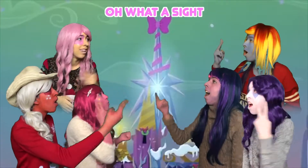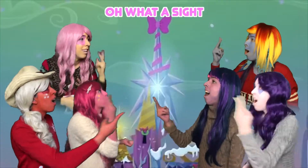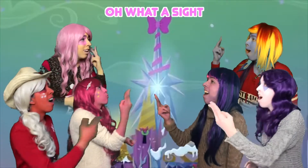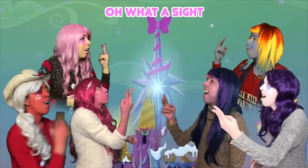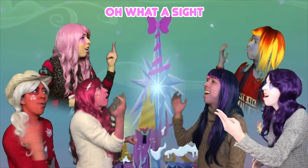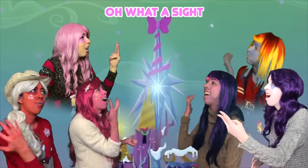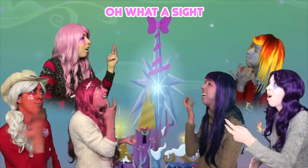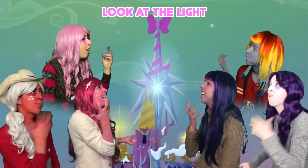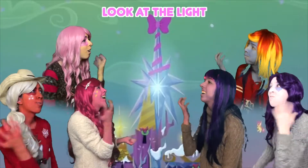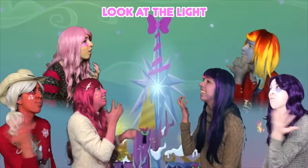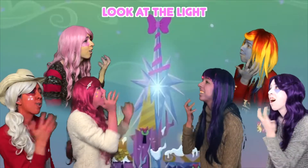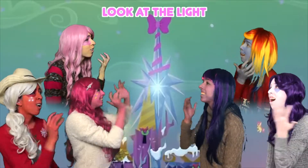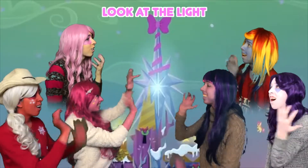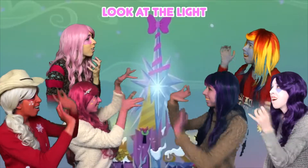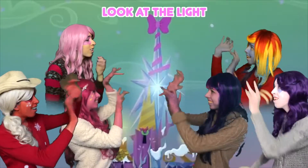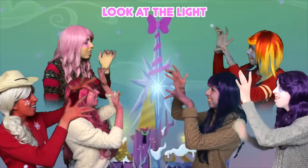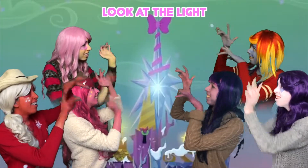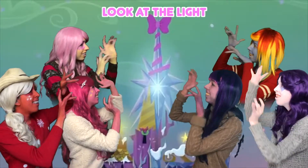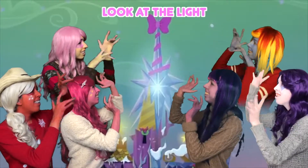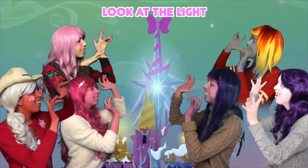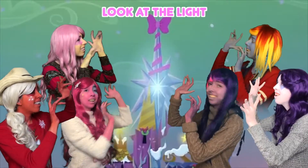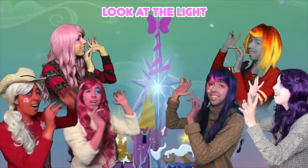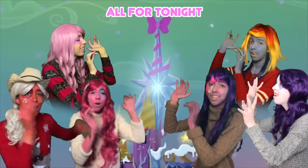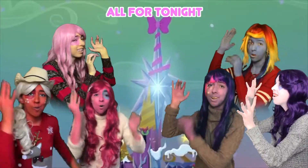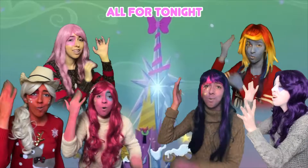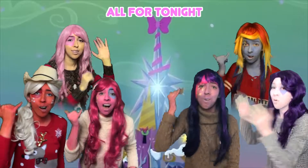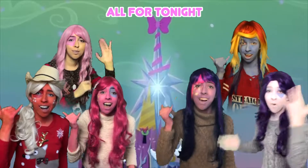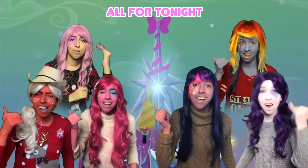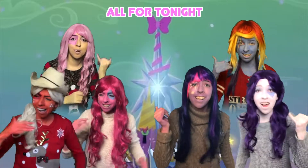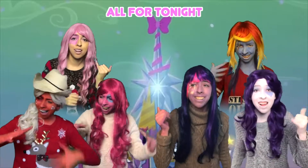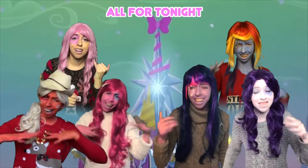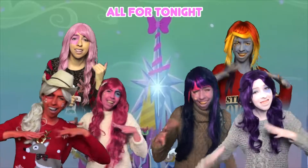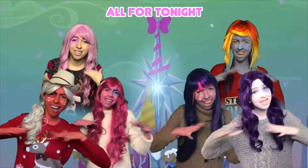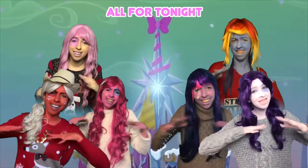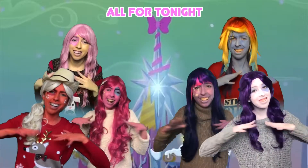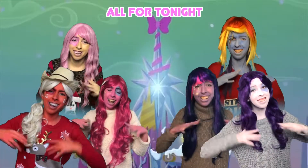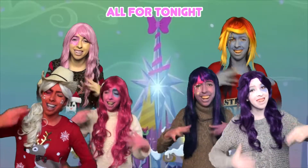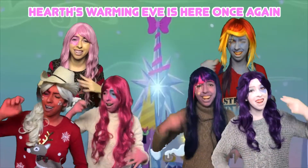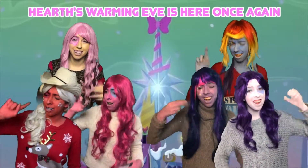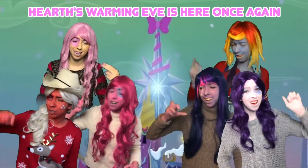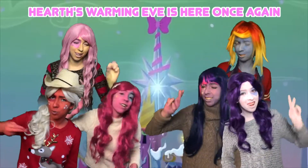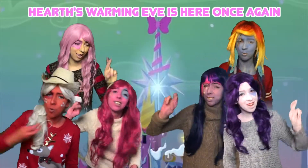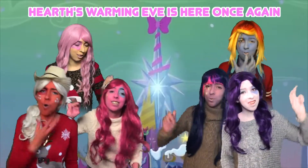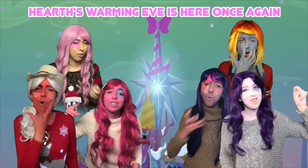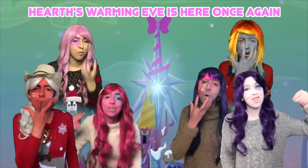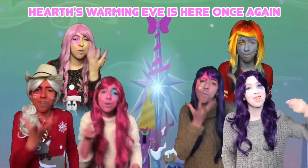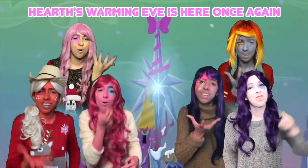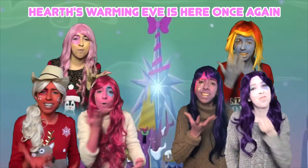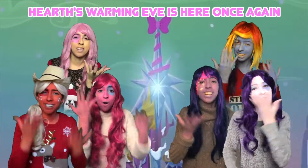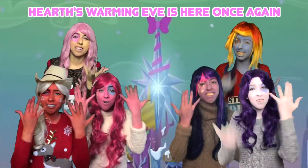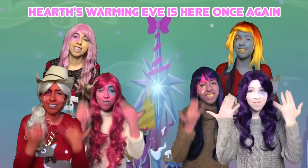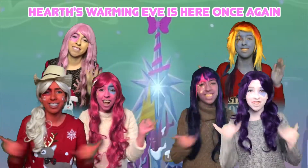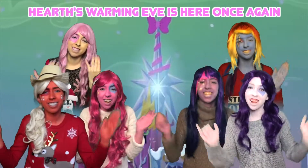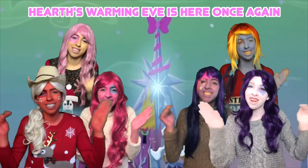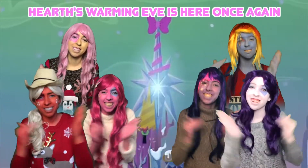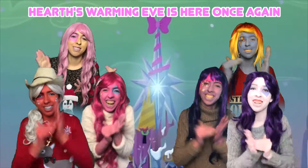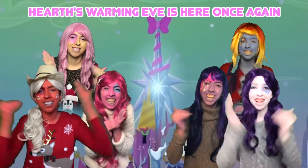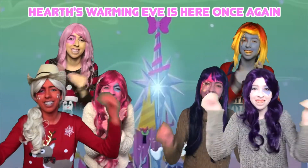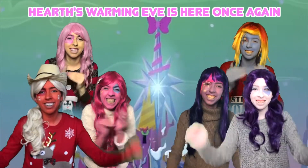a sight! Look at the light all for tonight. Hearth warming Eve is here once again.